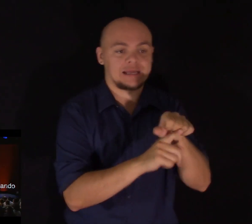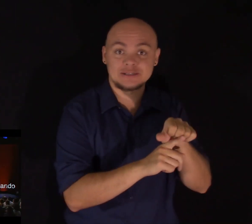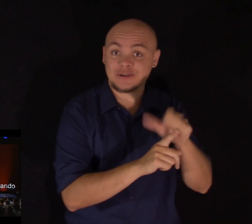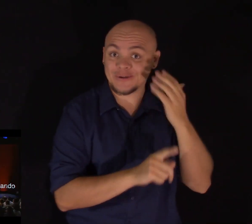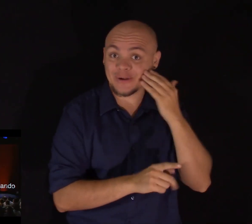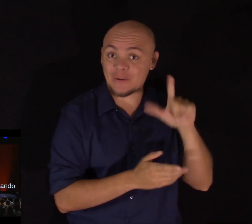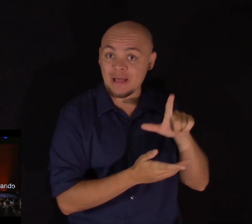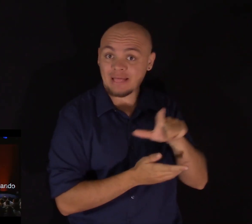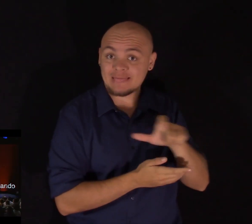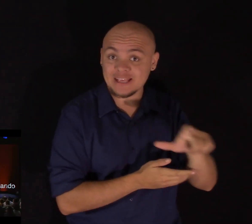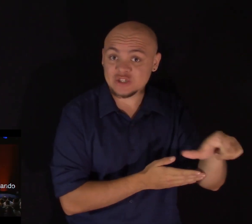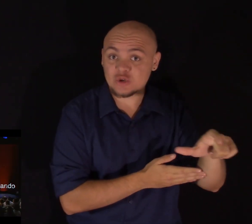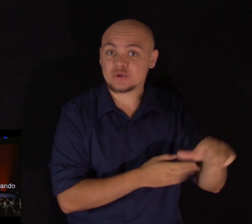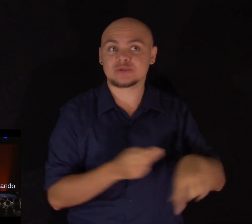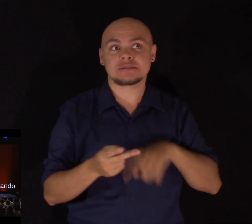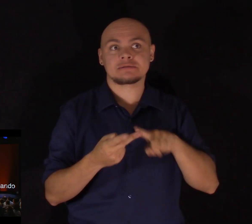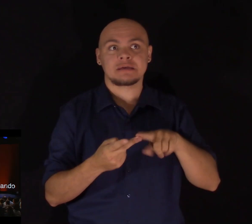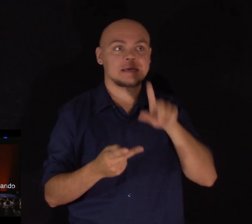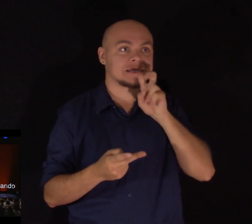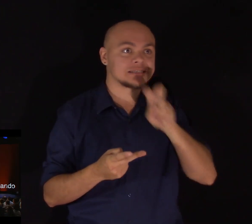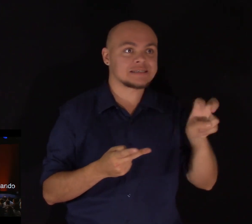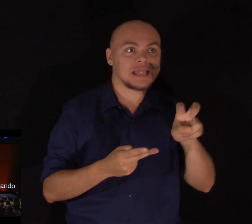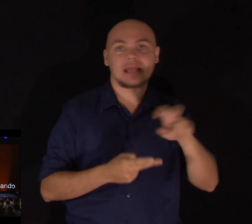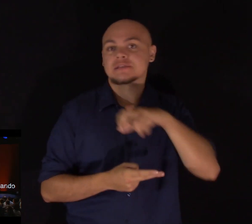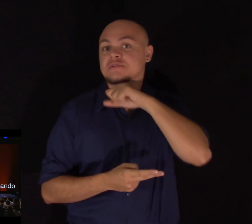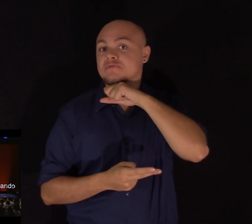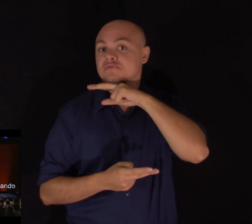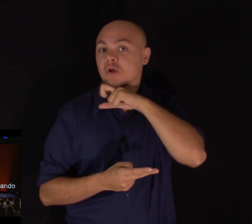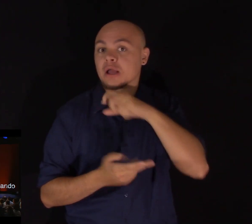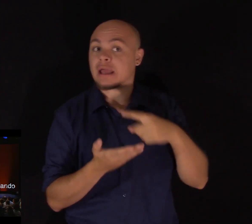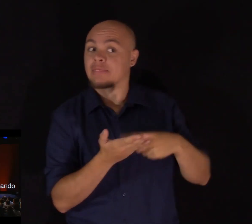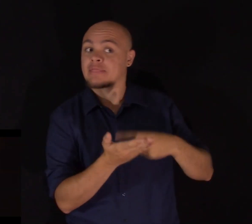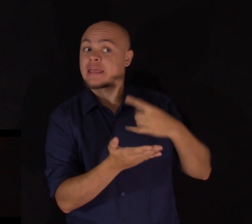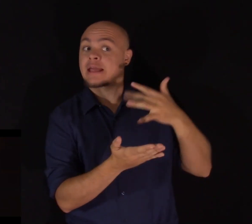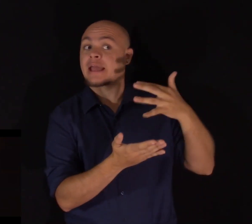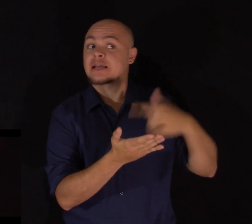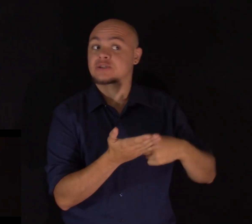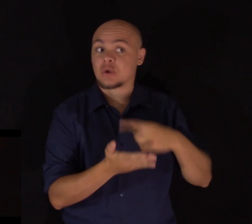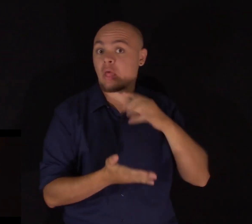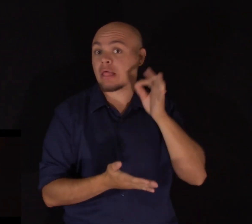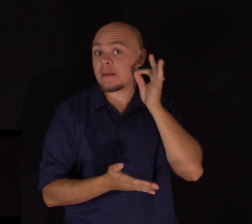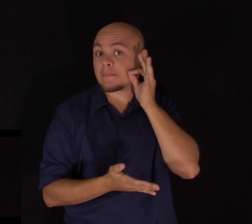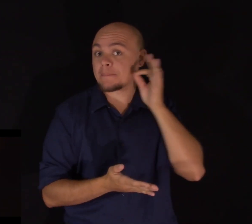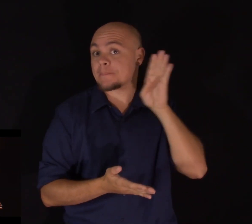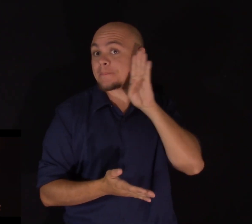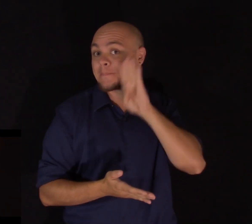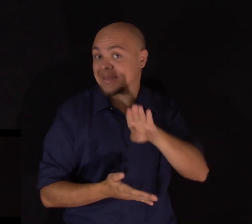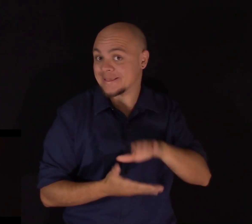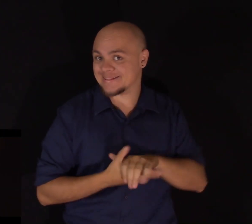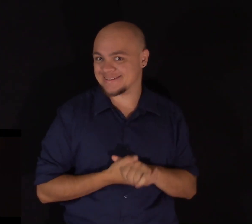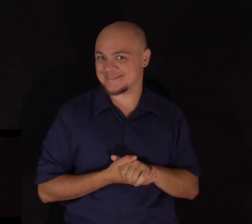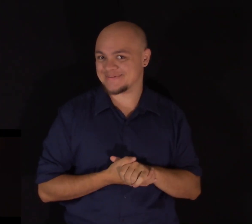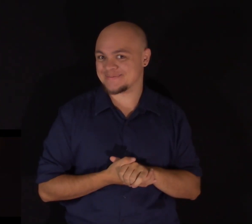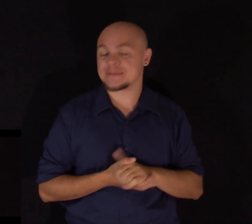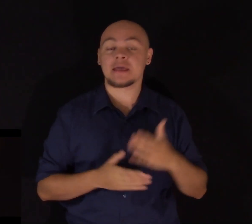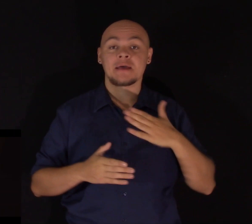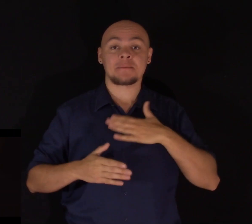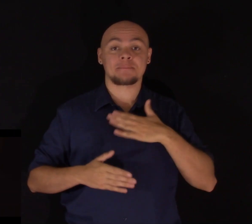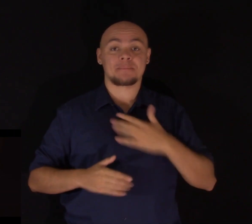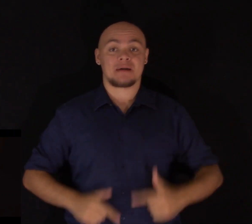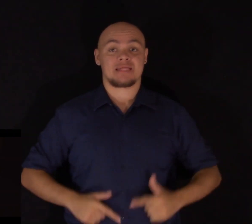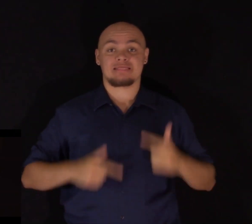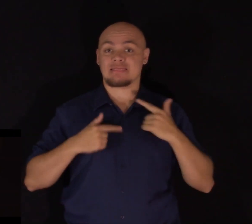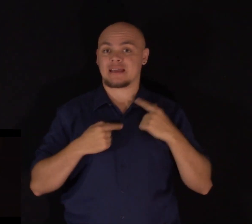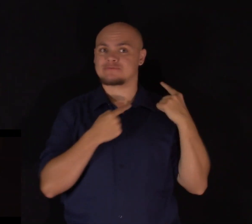lizards, snakes, frogs, and the occasional bumblebee. I've since spent my entire life studying